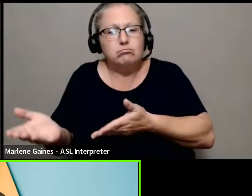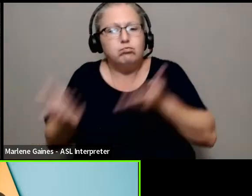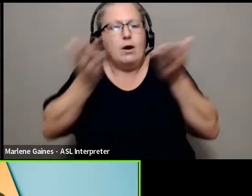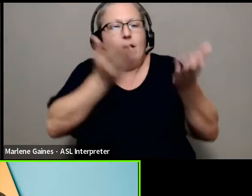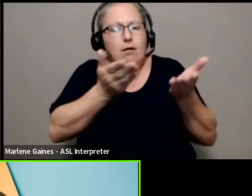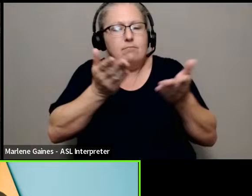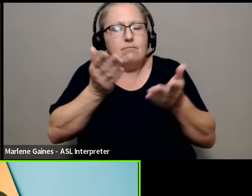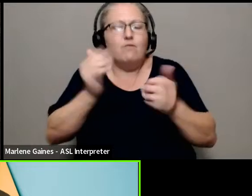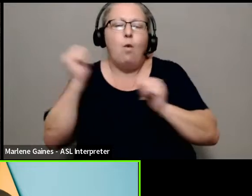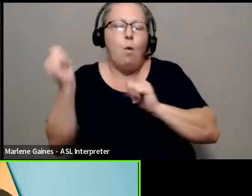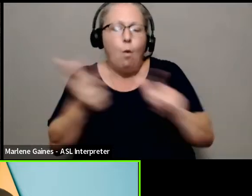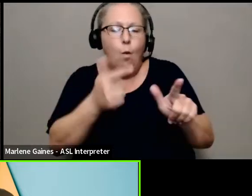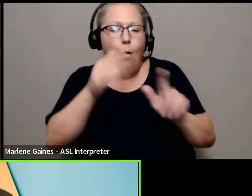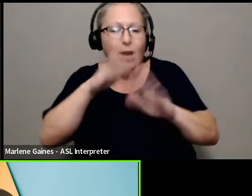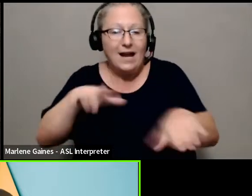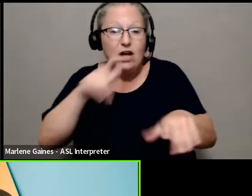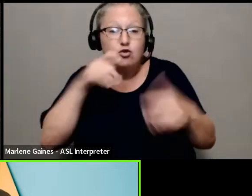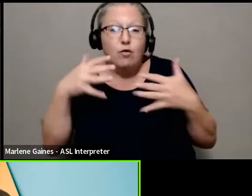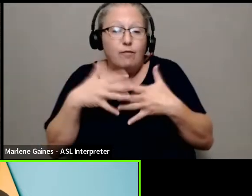the kids that are scared